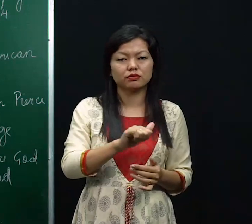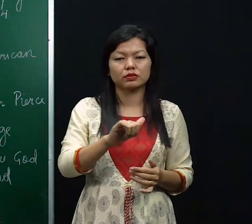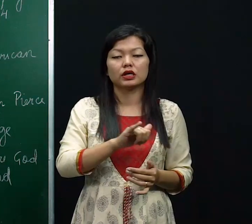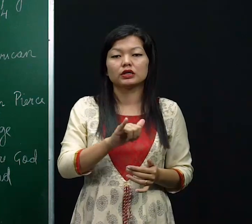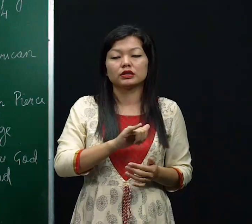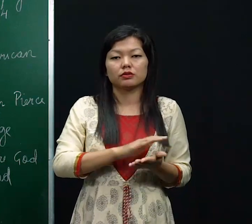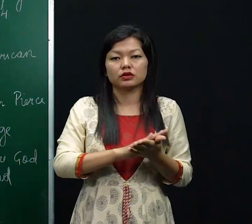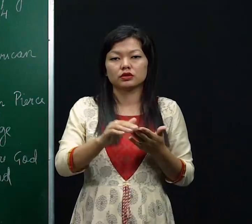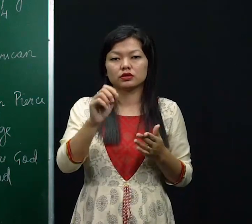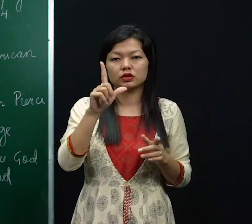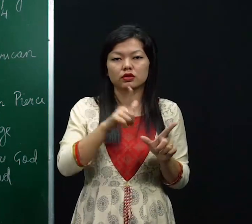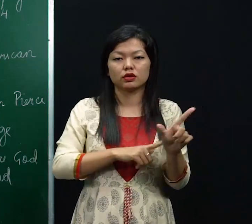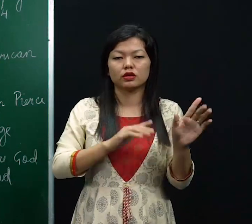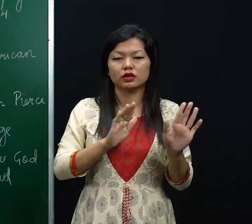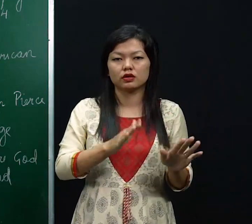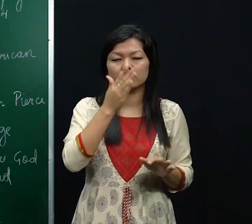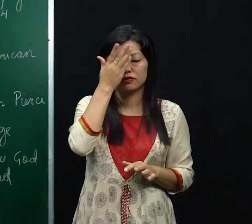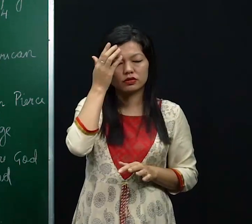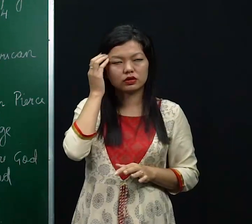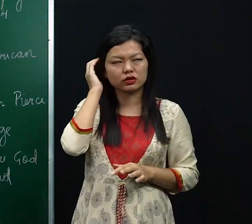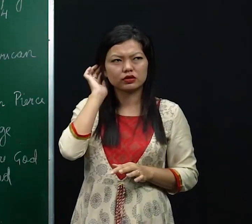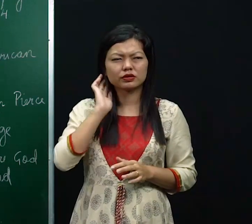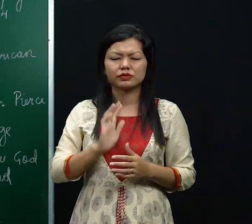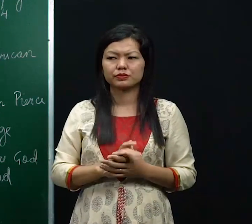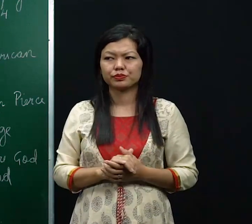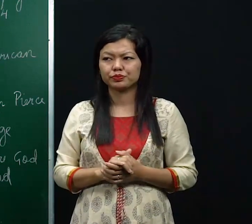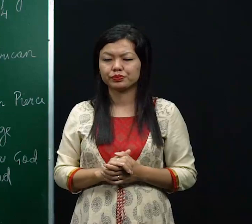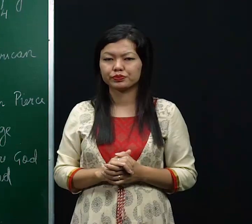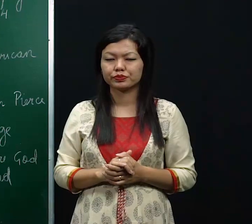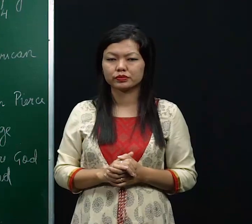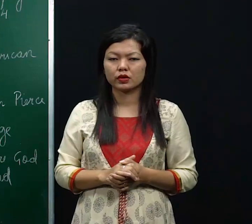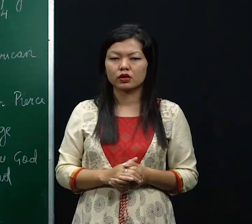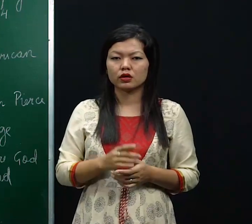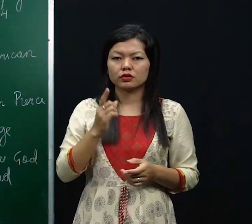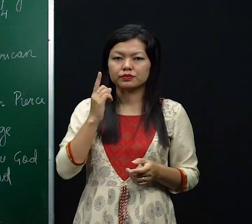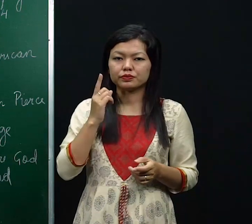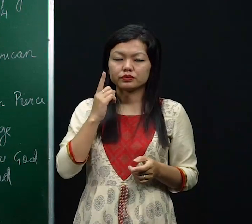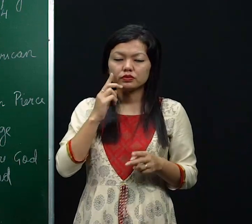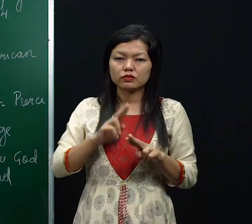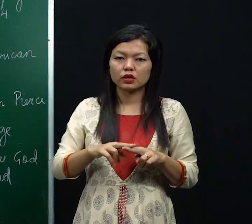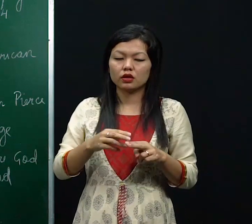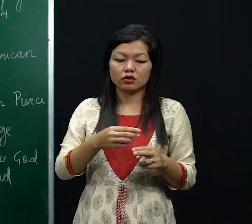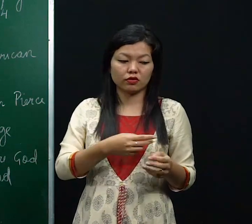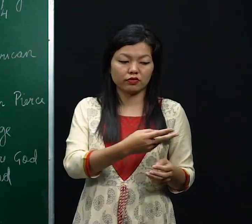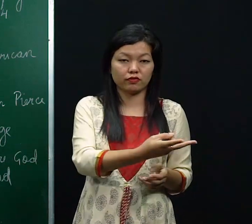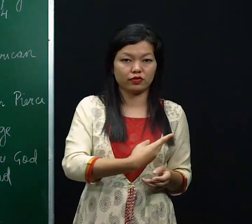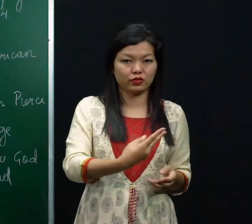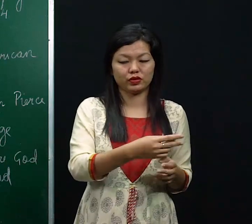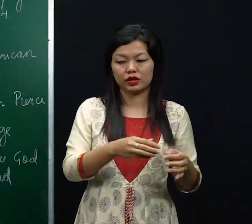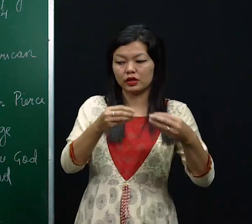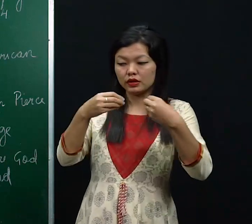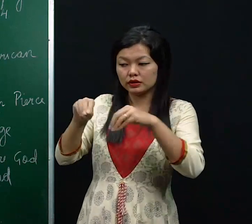us, it has to be given, because whether we give it or not, you will surely come and take it. And he also mentioned that